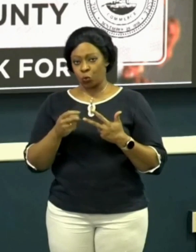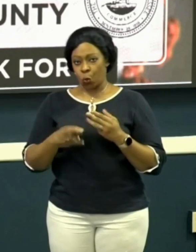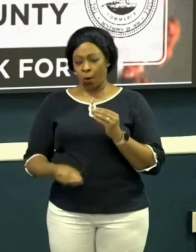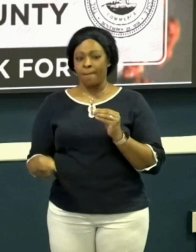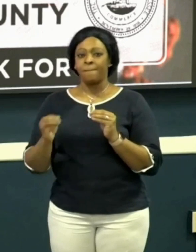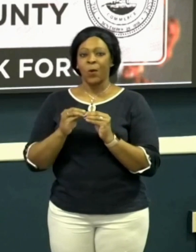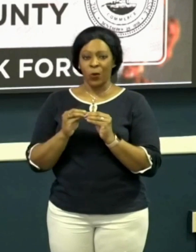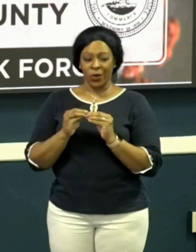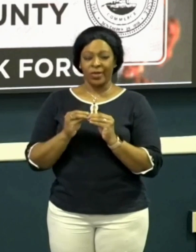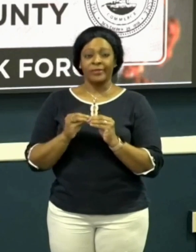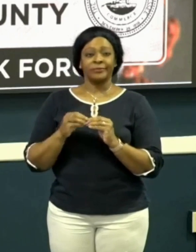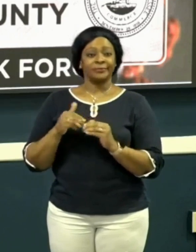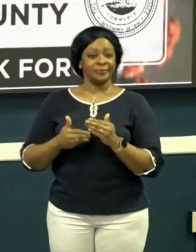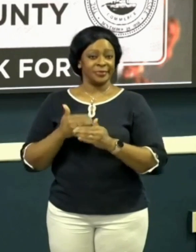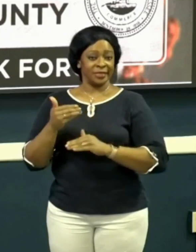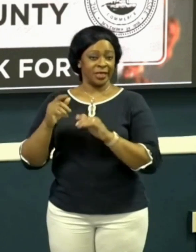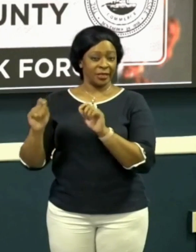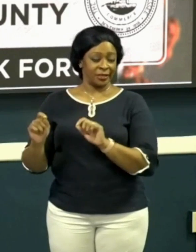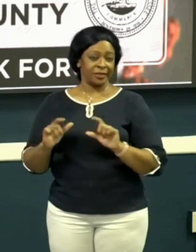doses. Next slide.